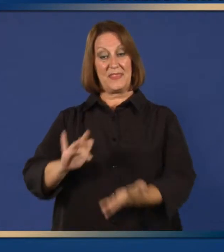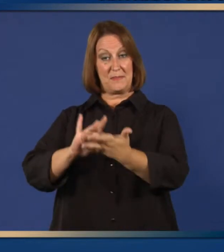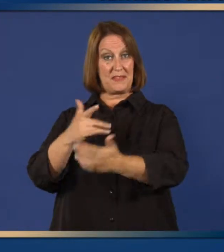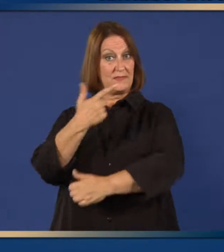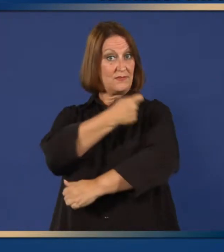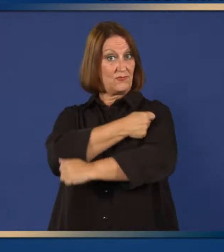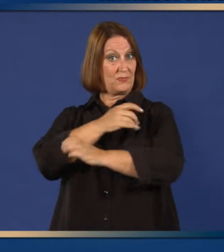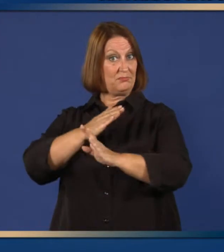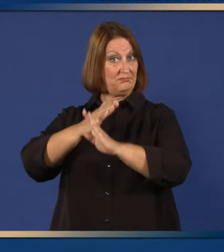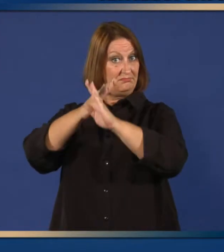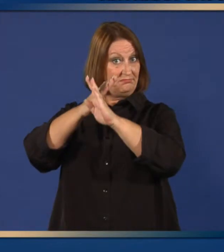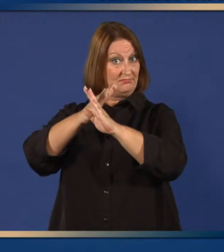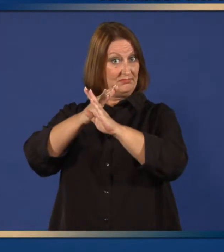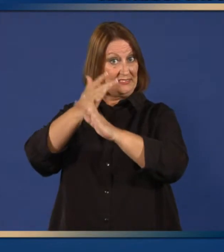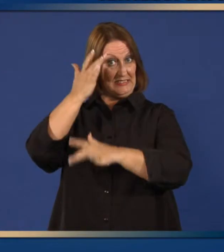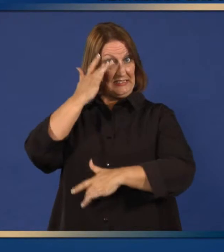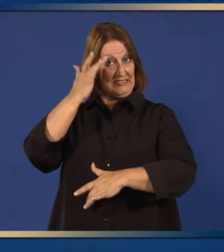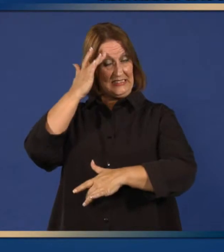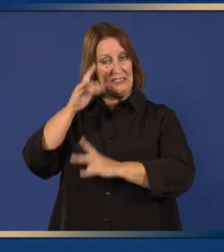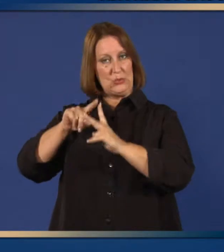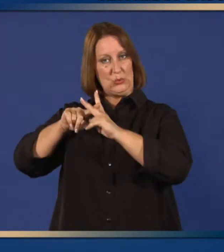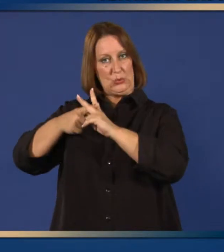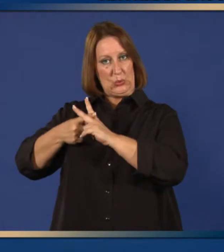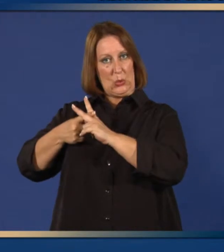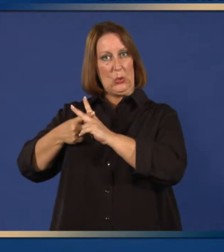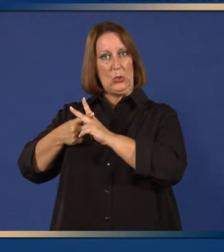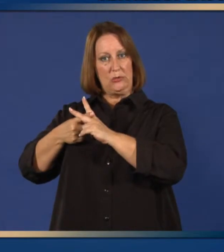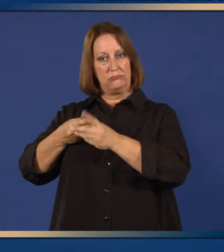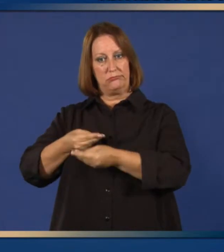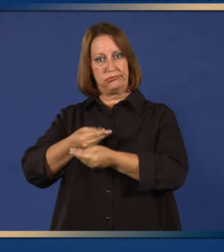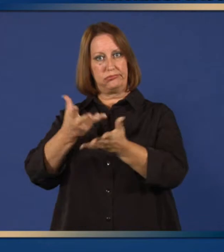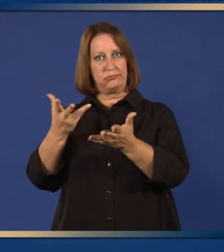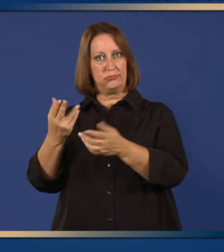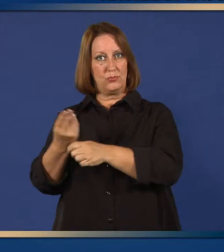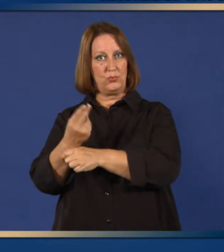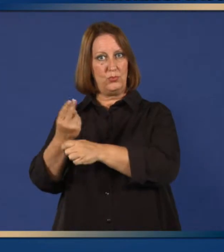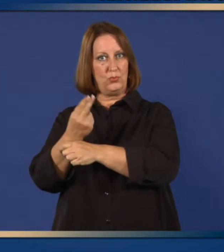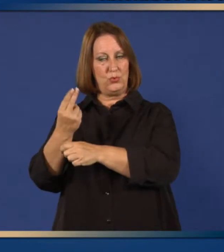Anthrax vaccine was licensed in 1970.